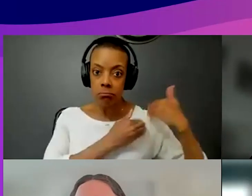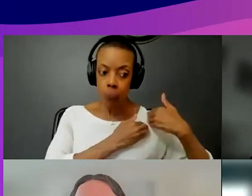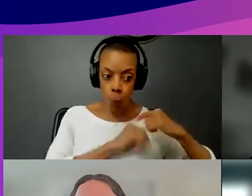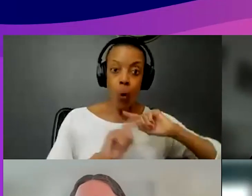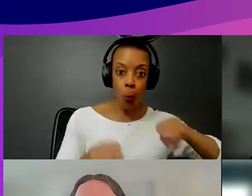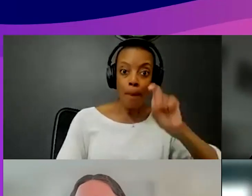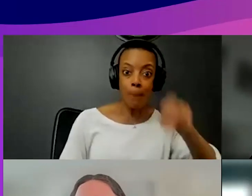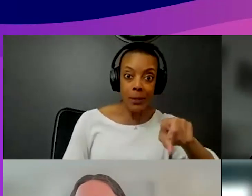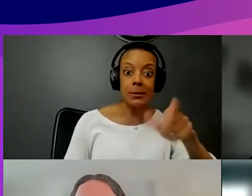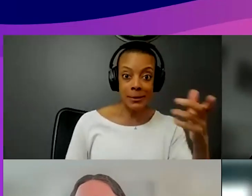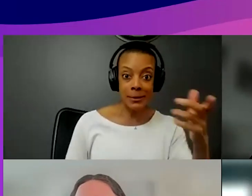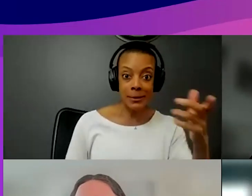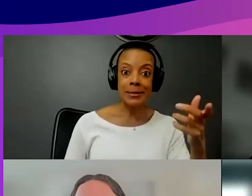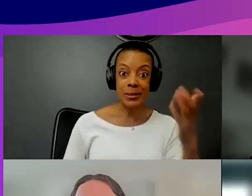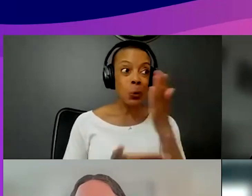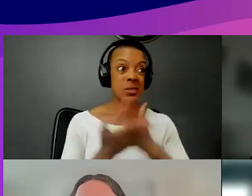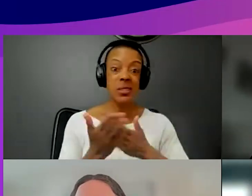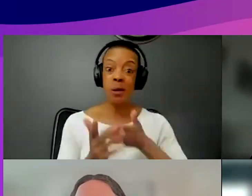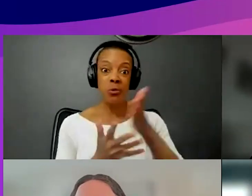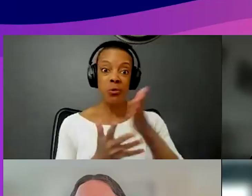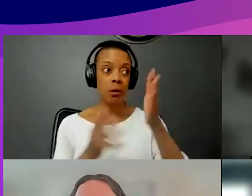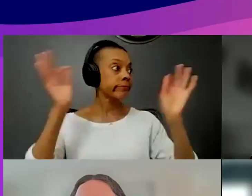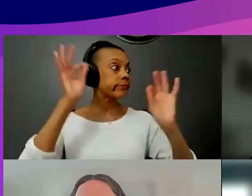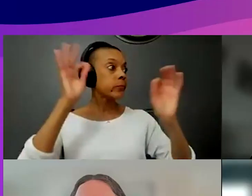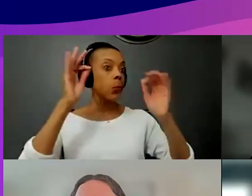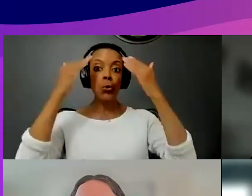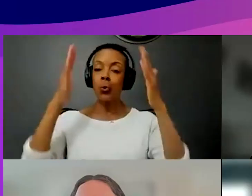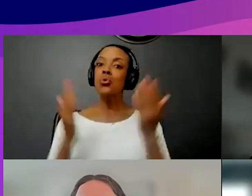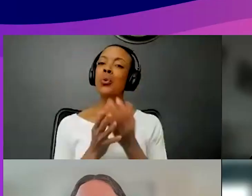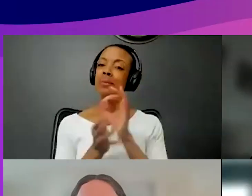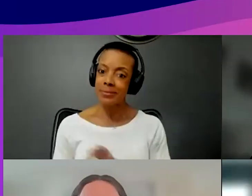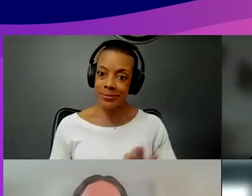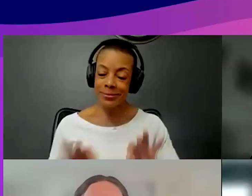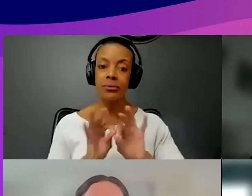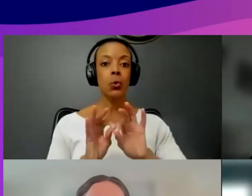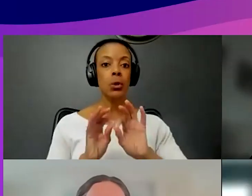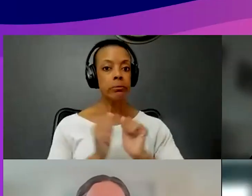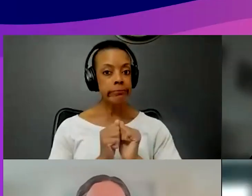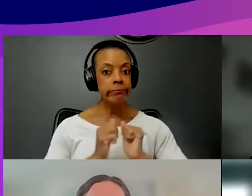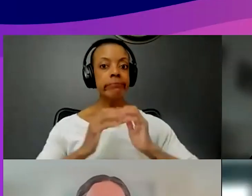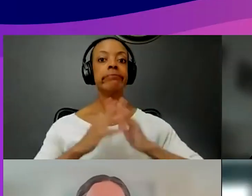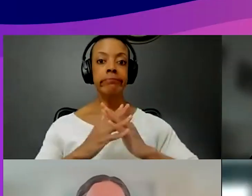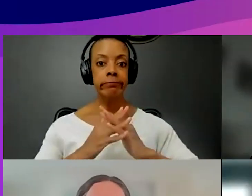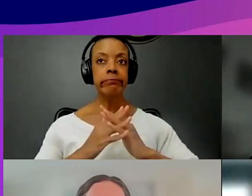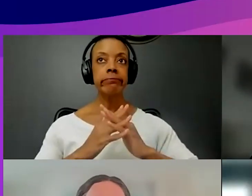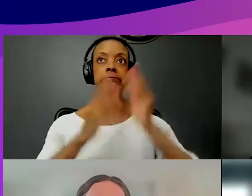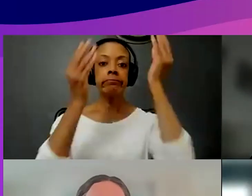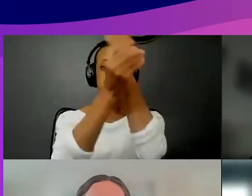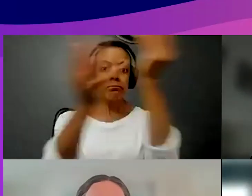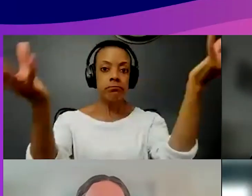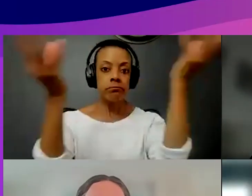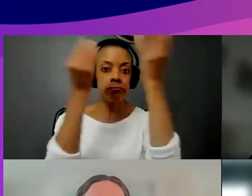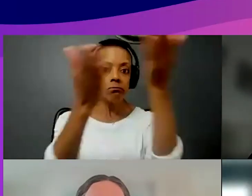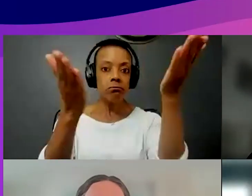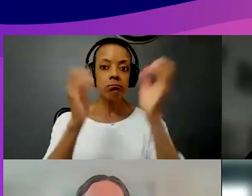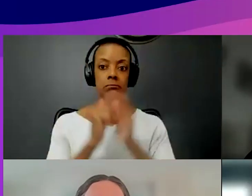so it's really important to take the time to implement it and give information about people, because they also want